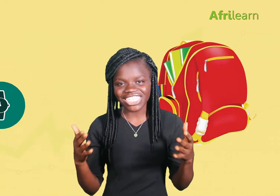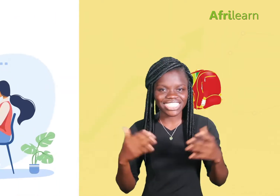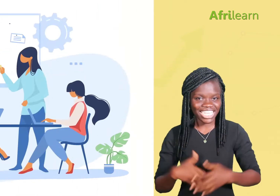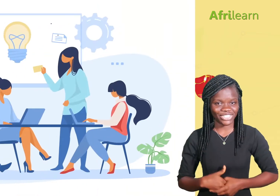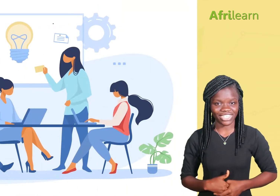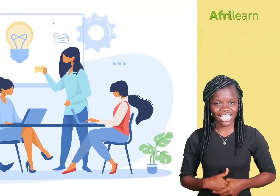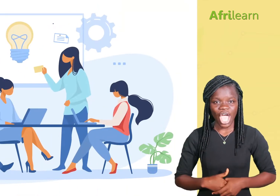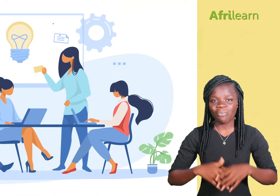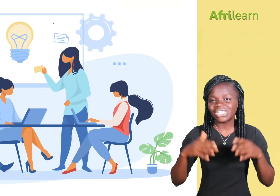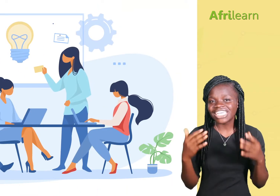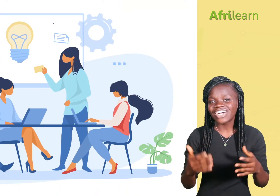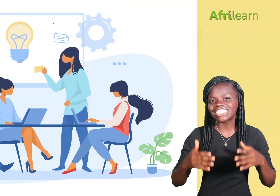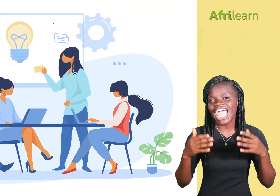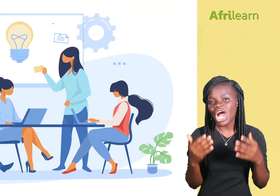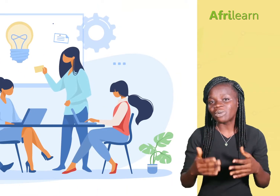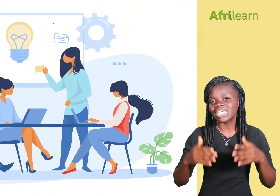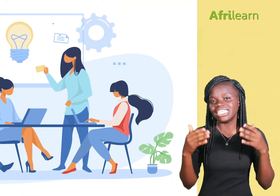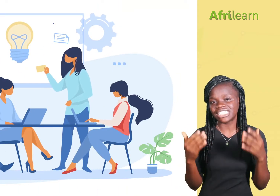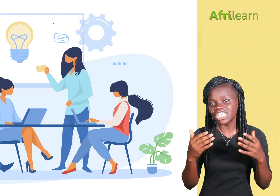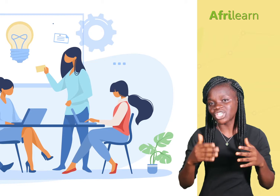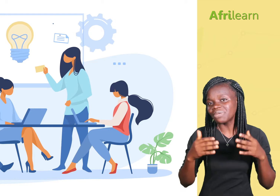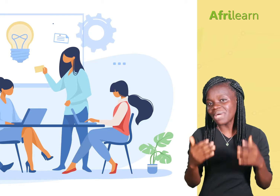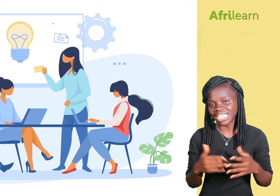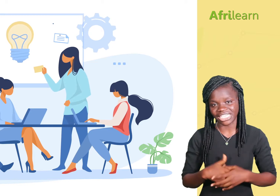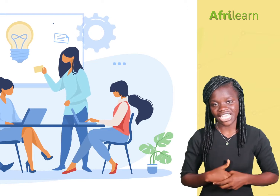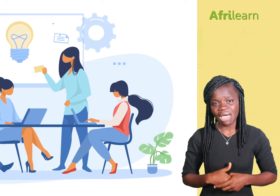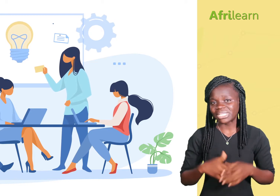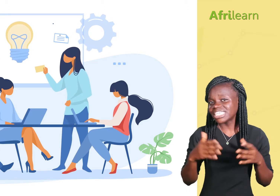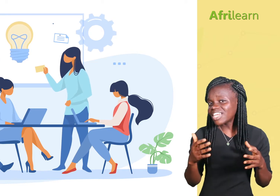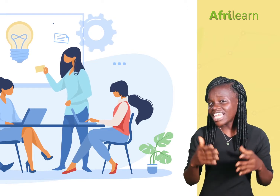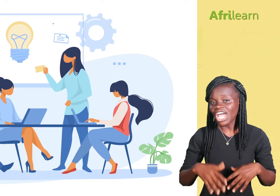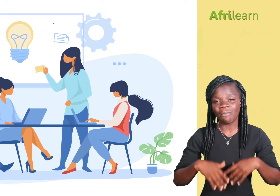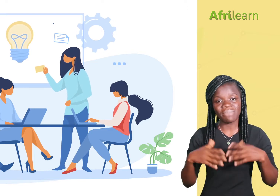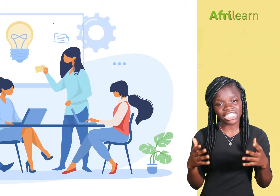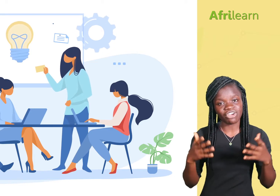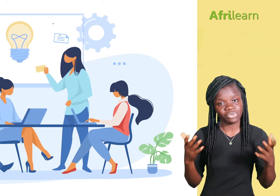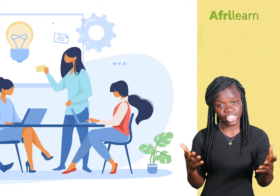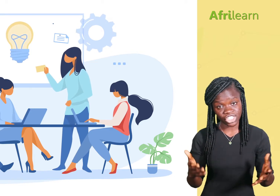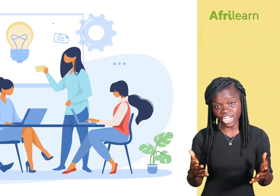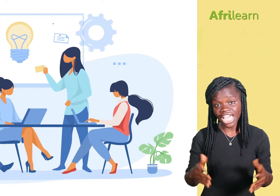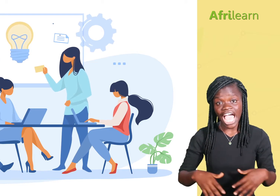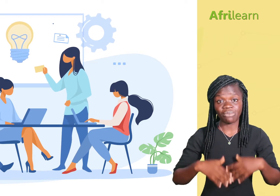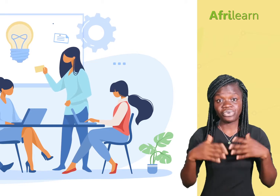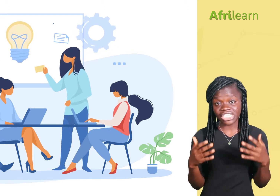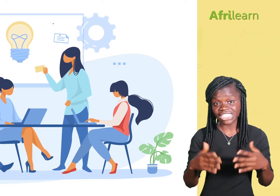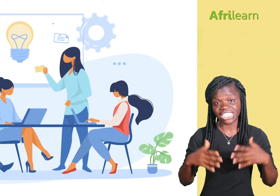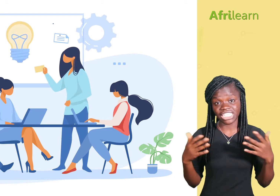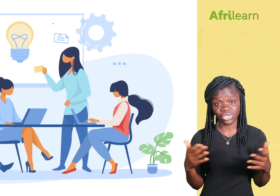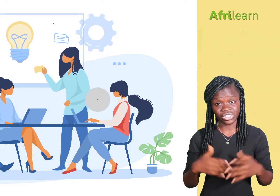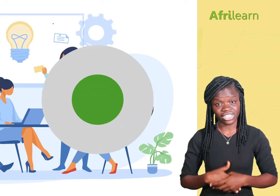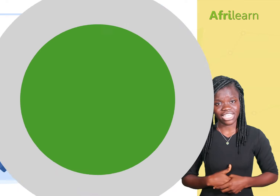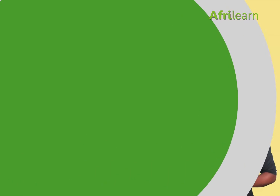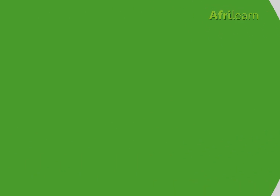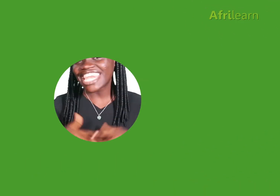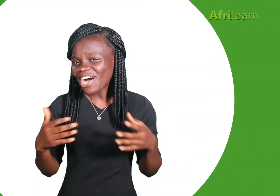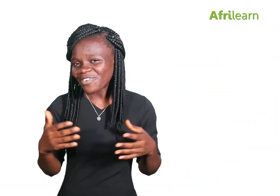an organization, opportunity cost helps in decision making, particularly on method of production and project